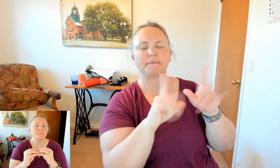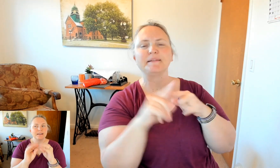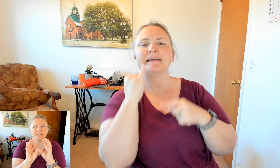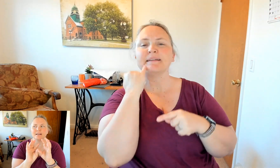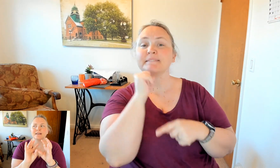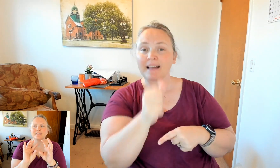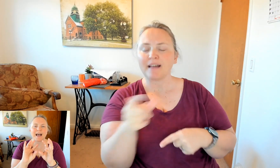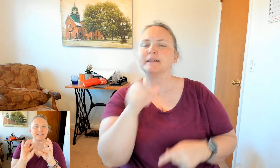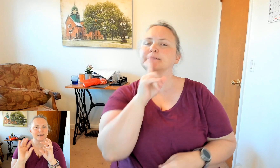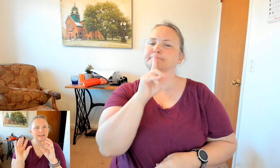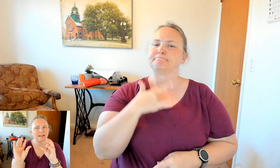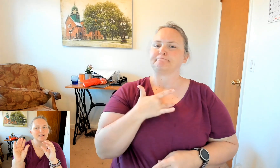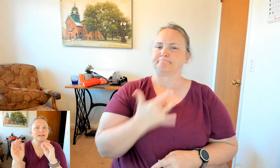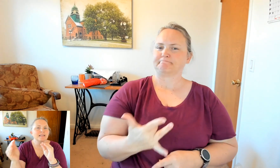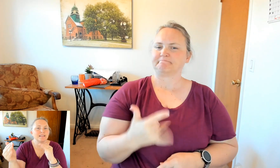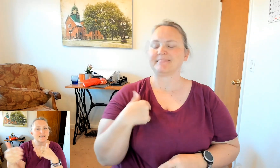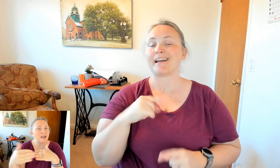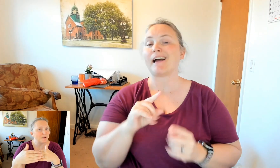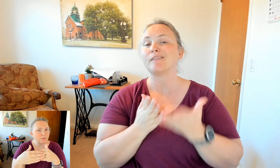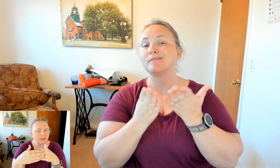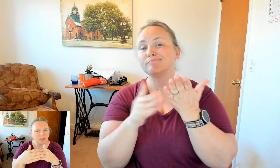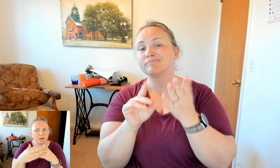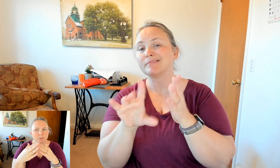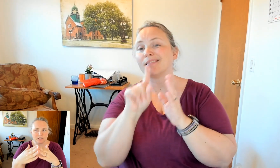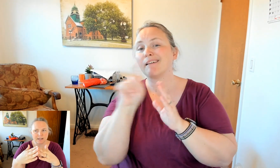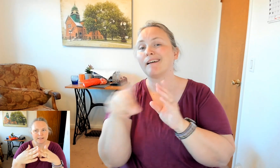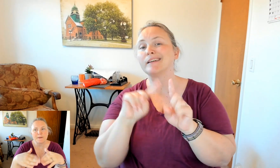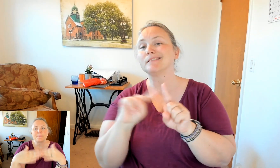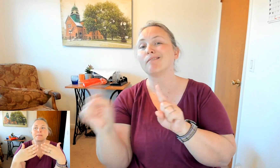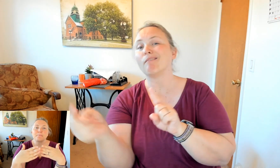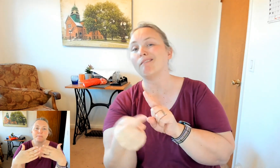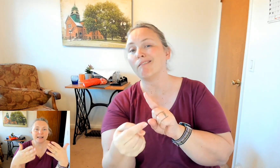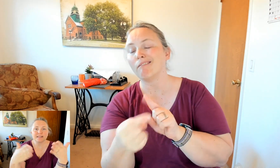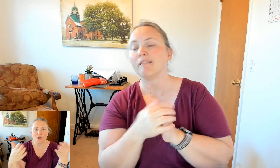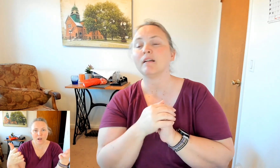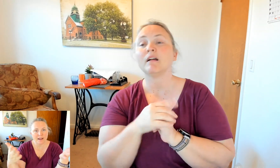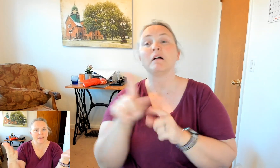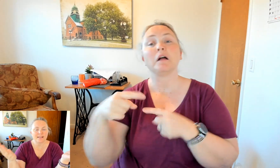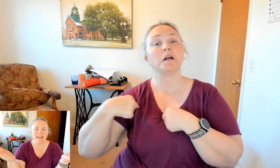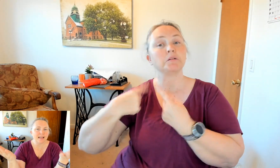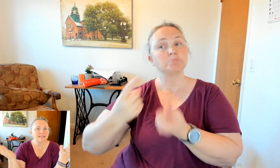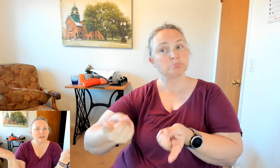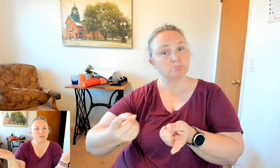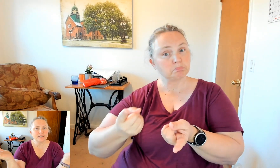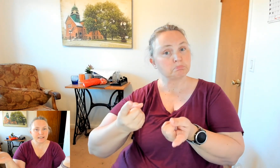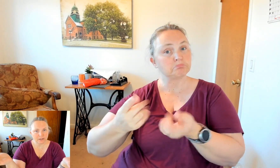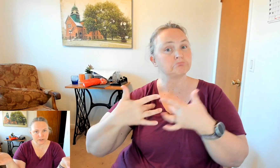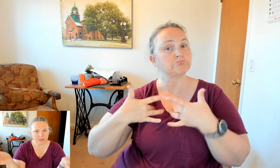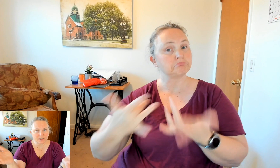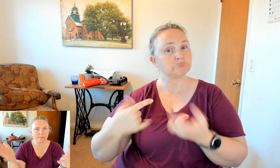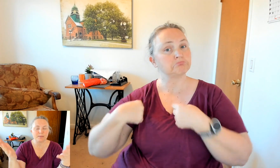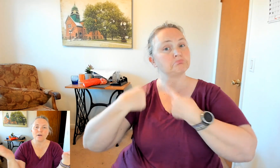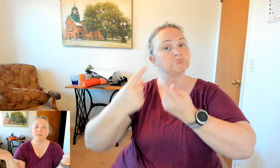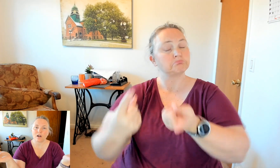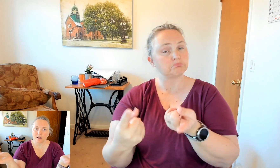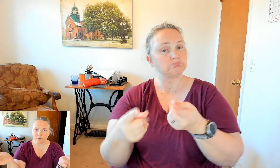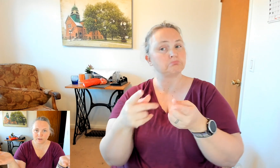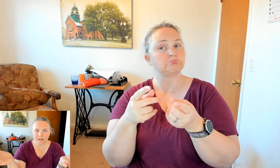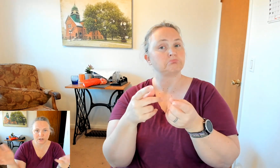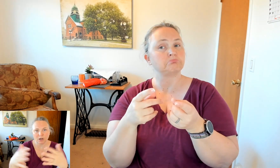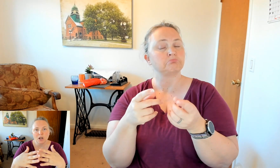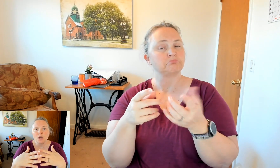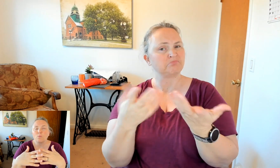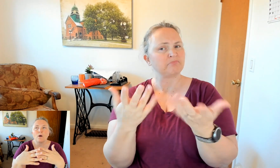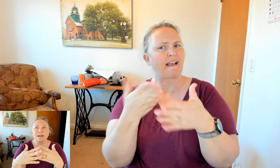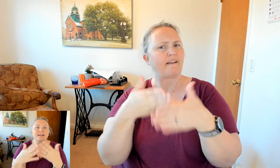I recommend asking the sideways question, which is, based on the last several years that people have gone up